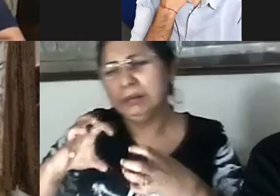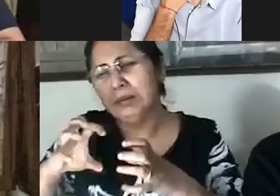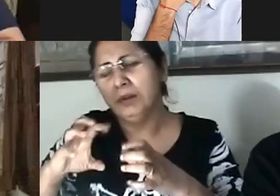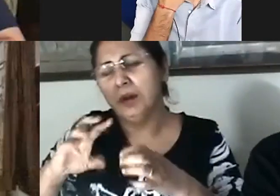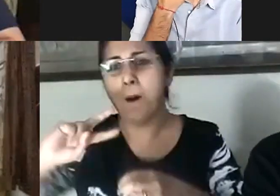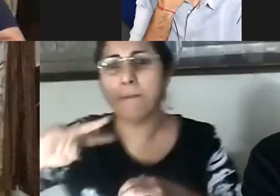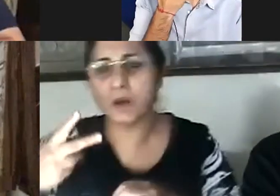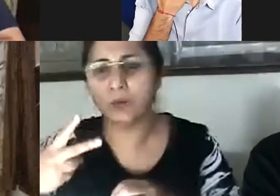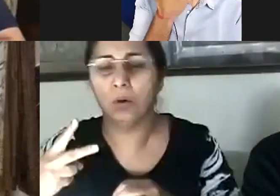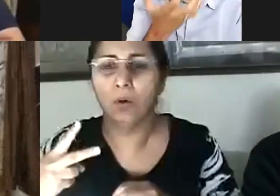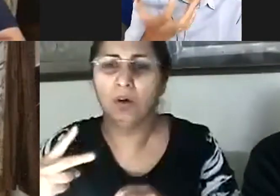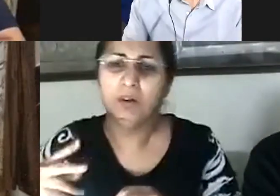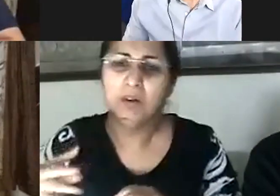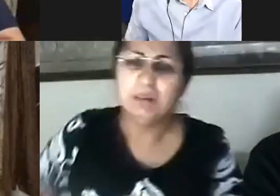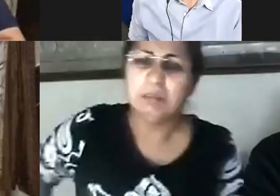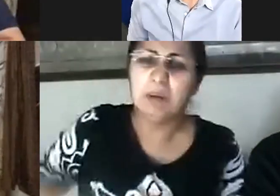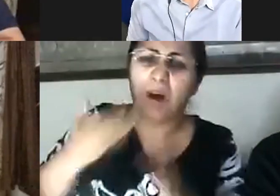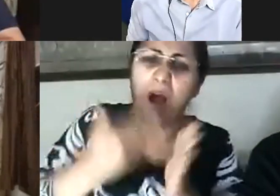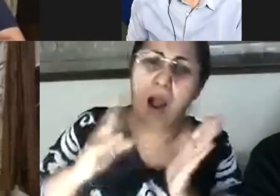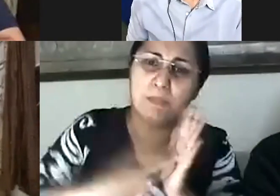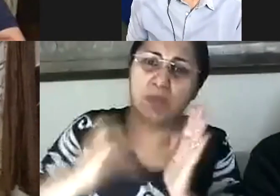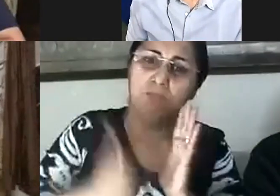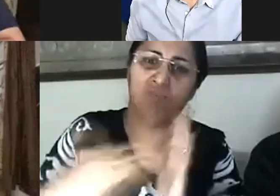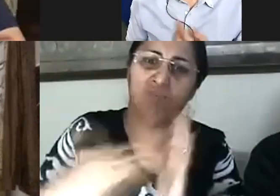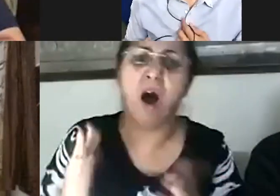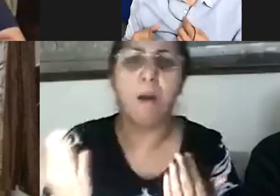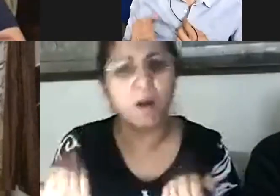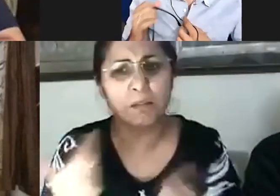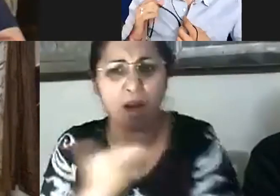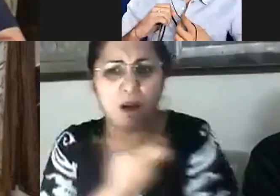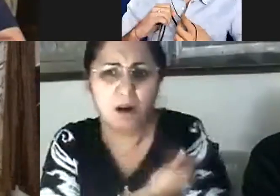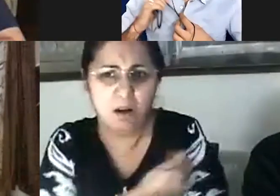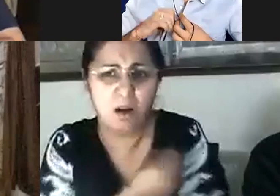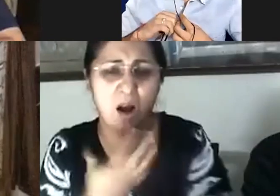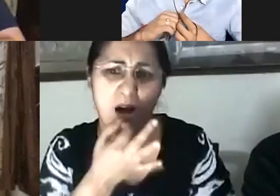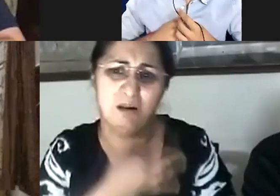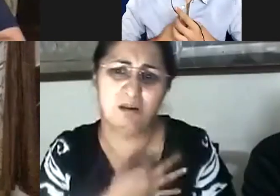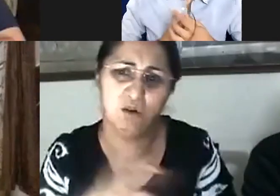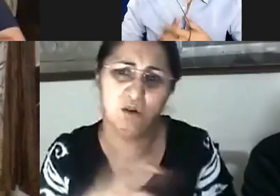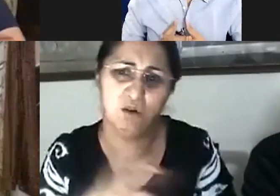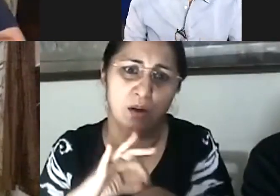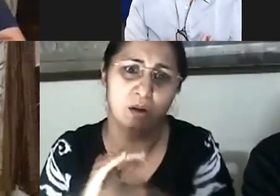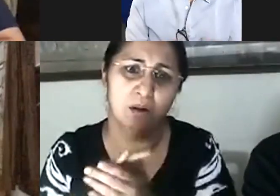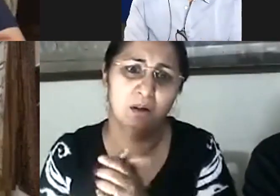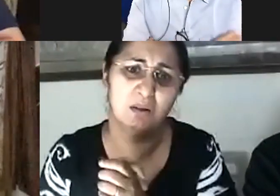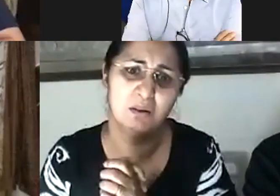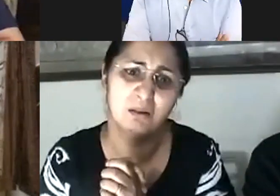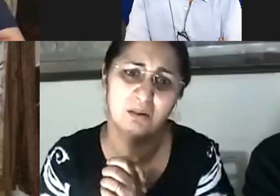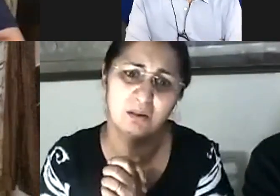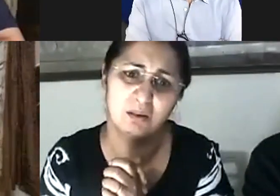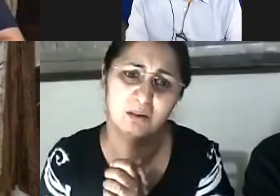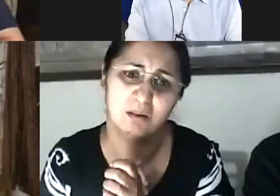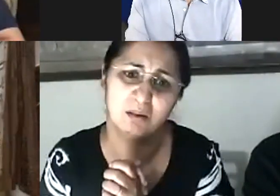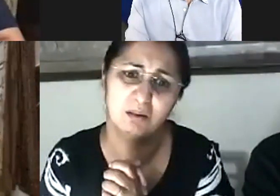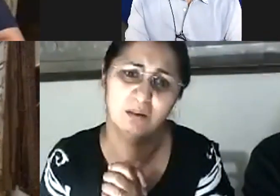it's, it's a month-long cycle, and it's quite painful. So can I still go for the vaccine, or